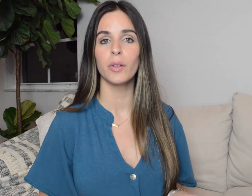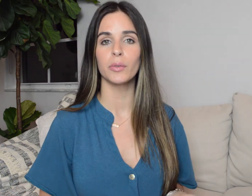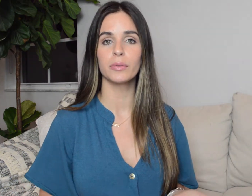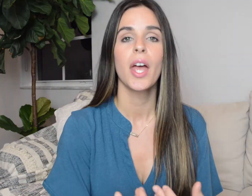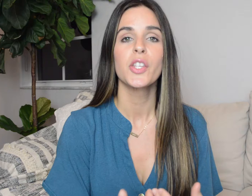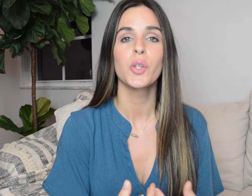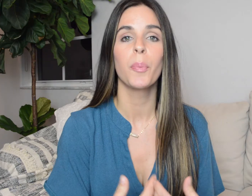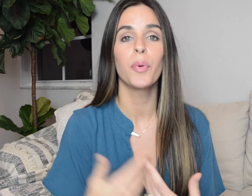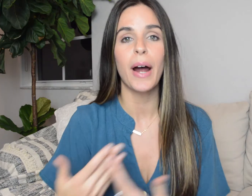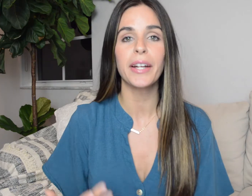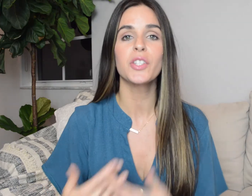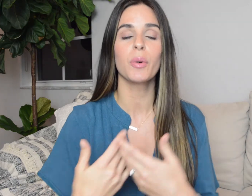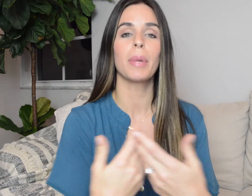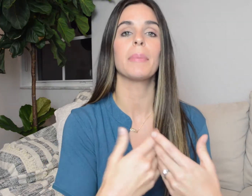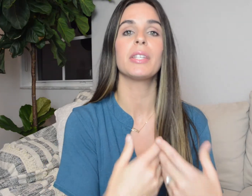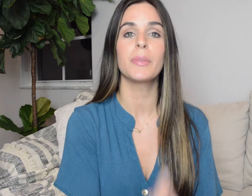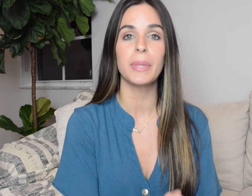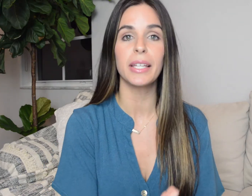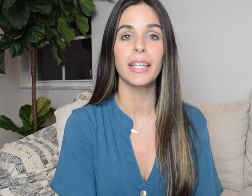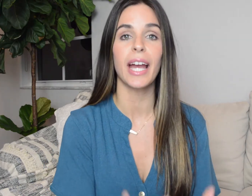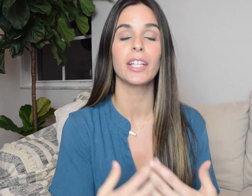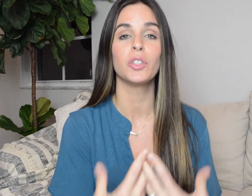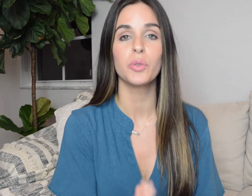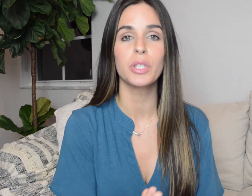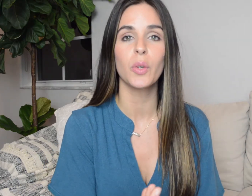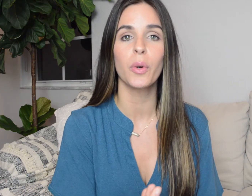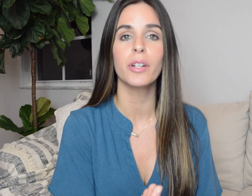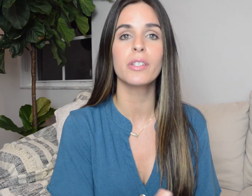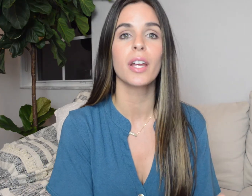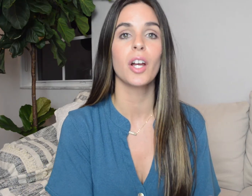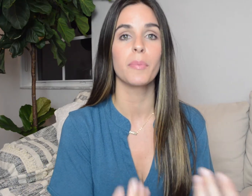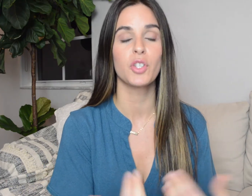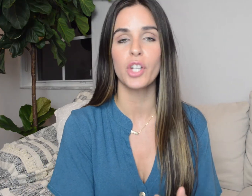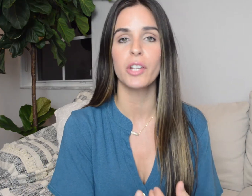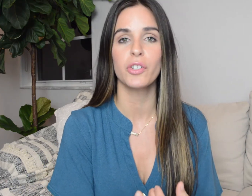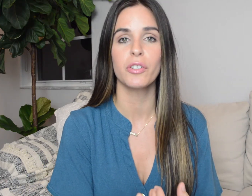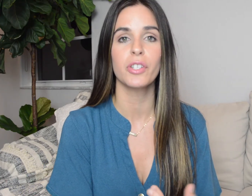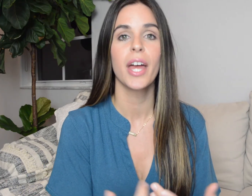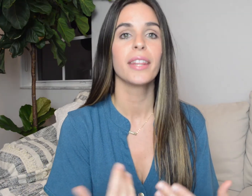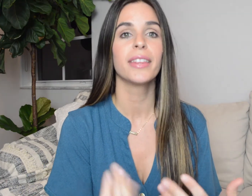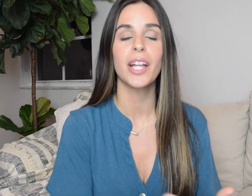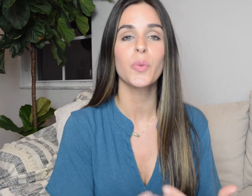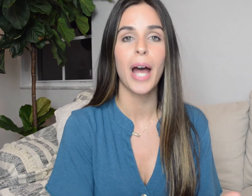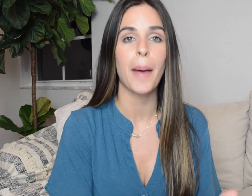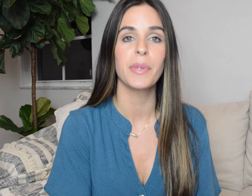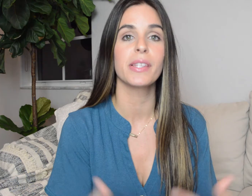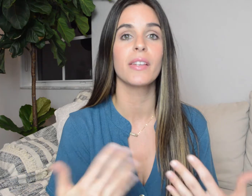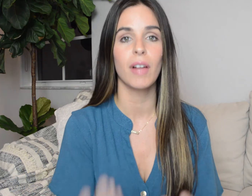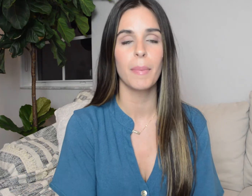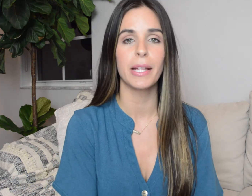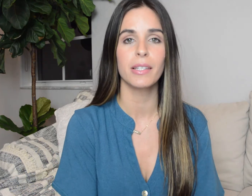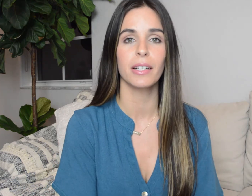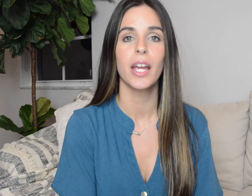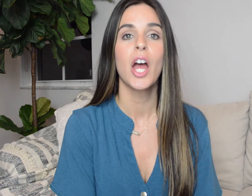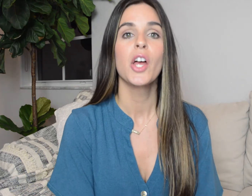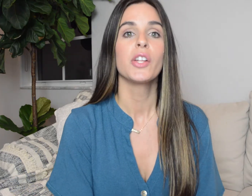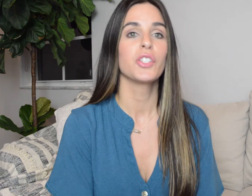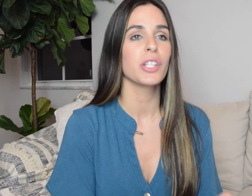own. So prior to a baby speaking and using words comes gestures. That's what happens developmentally. Just like